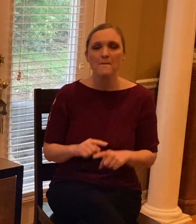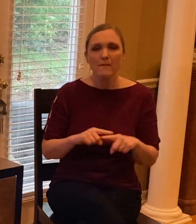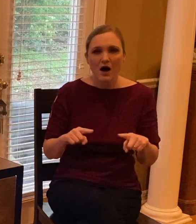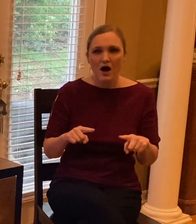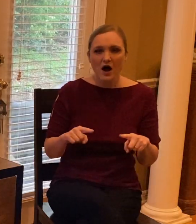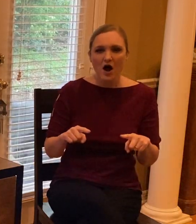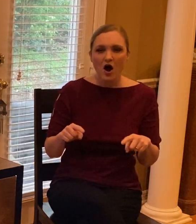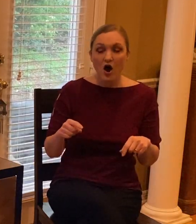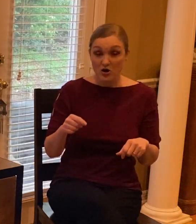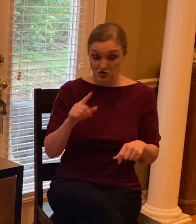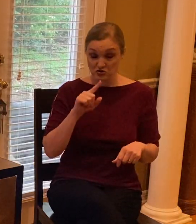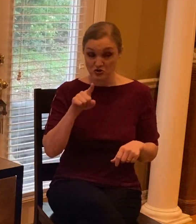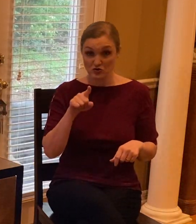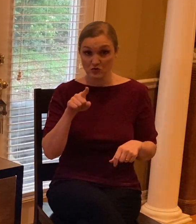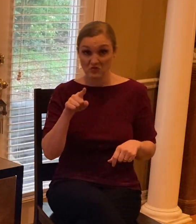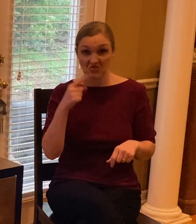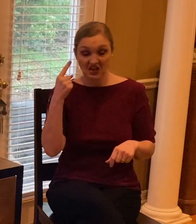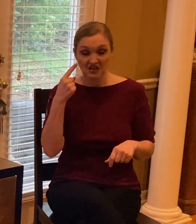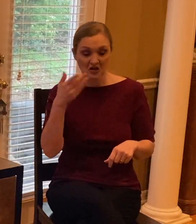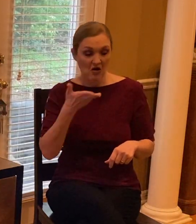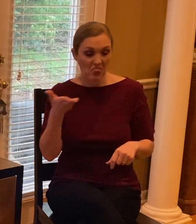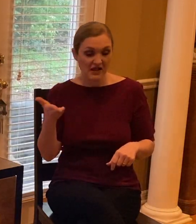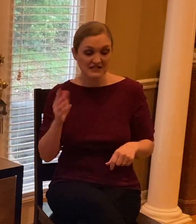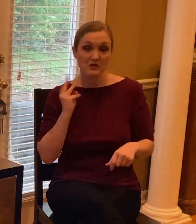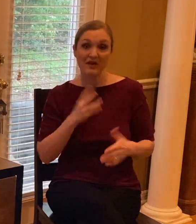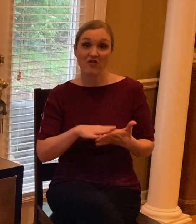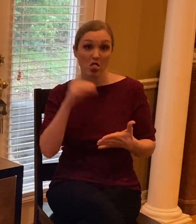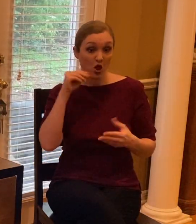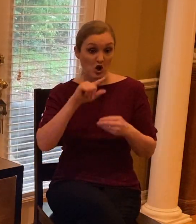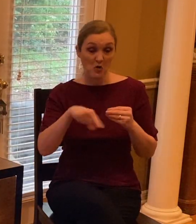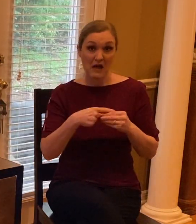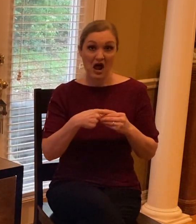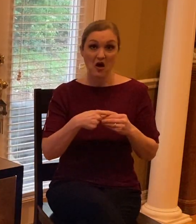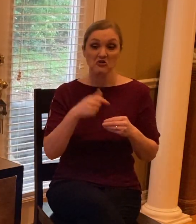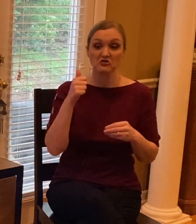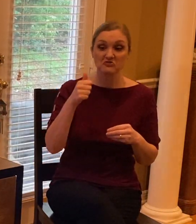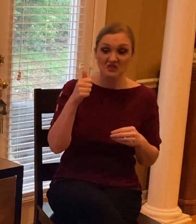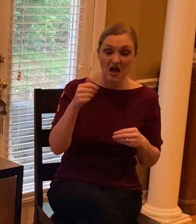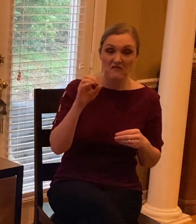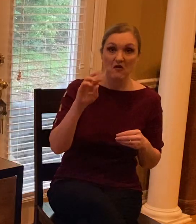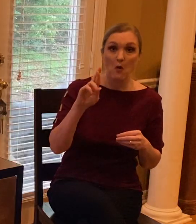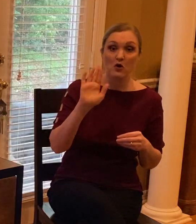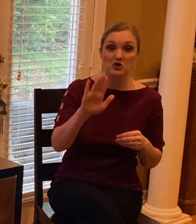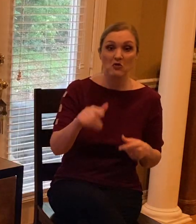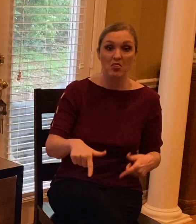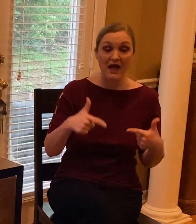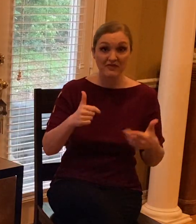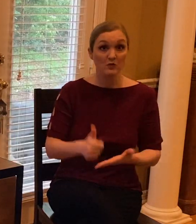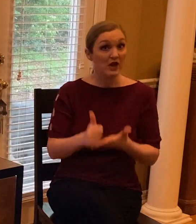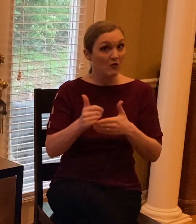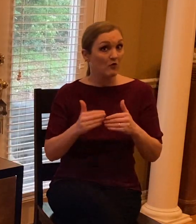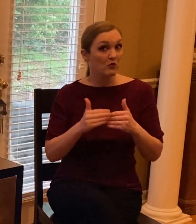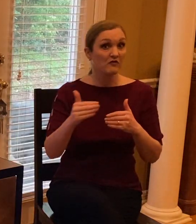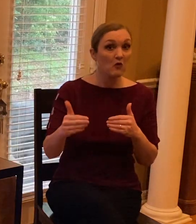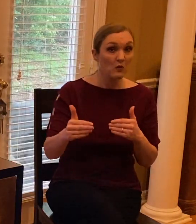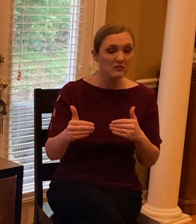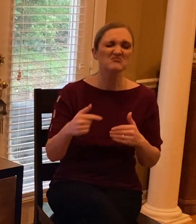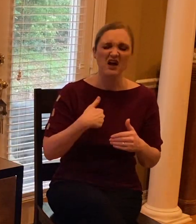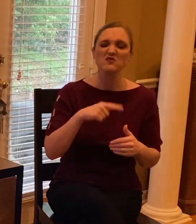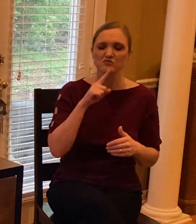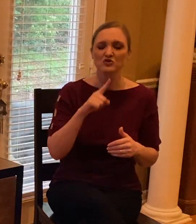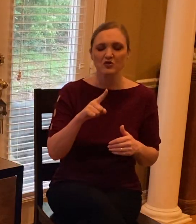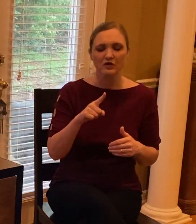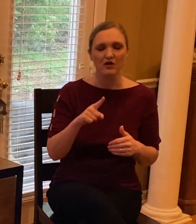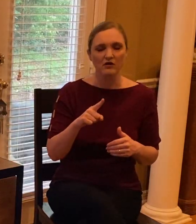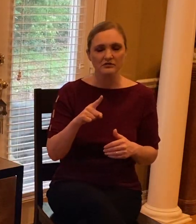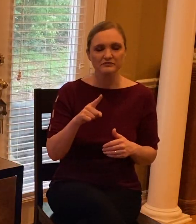any things that we have learned about ourselves, about our lives, that we think will be helpful moving forward? I'm sure there are.